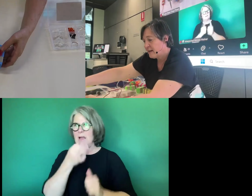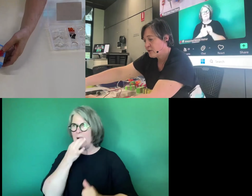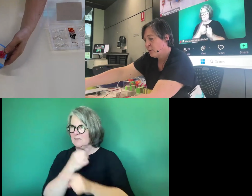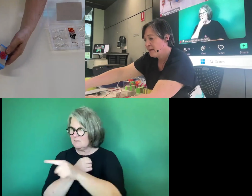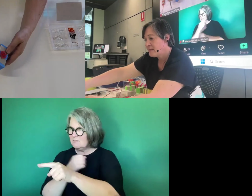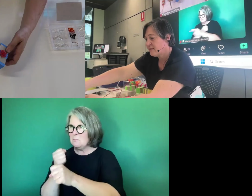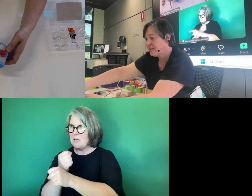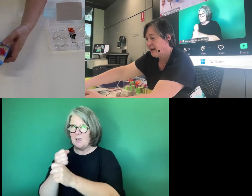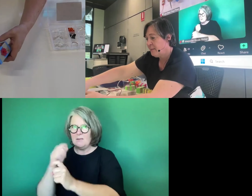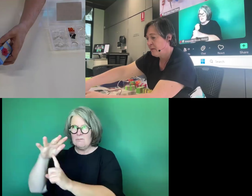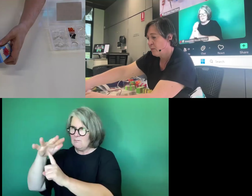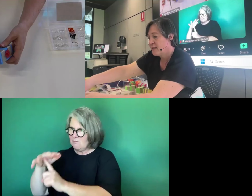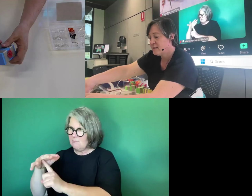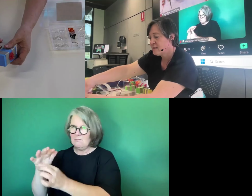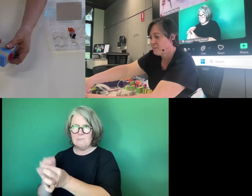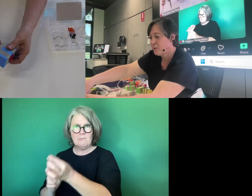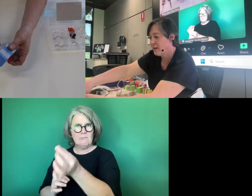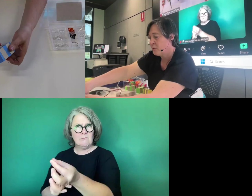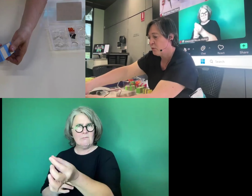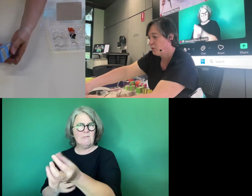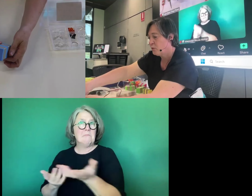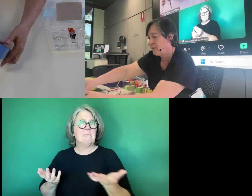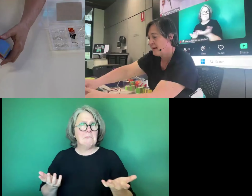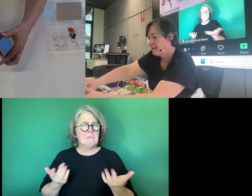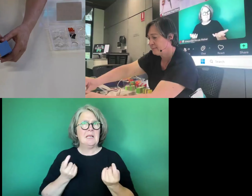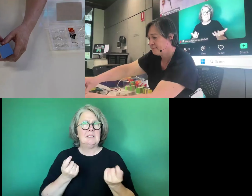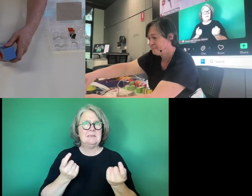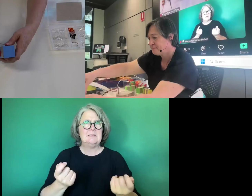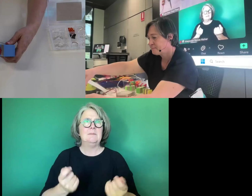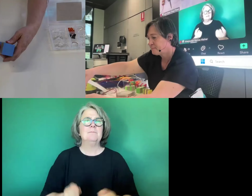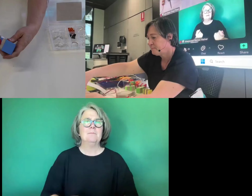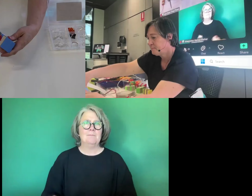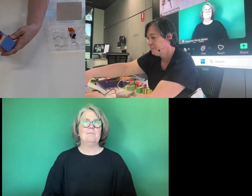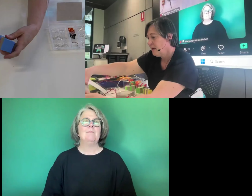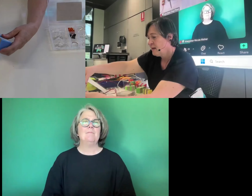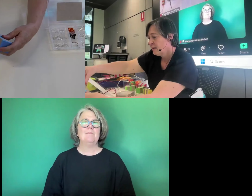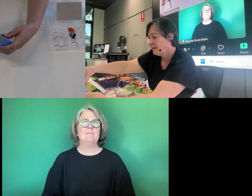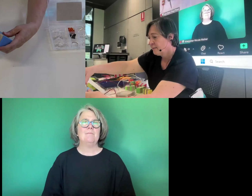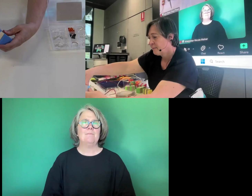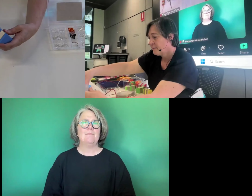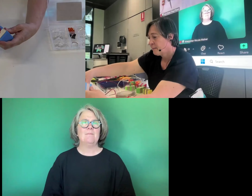so we have our 2 pieces of tape. We're just putting them all the way around.